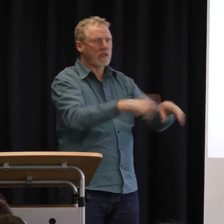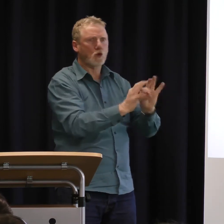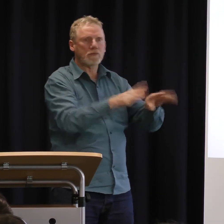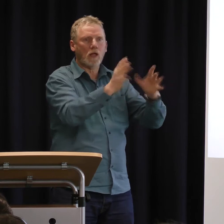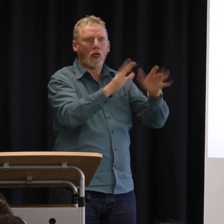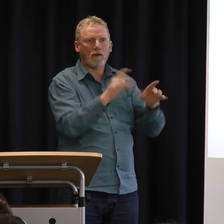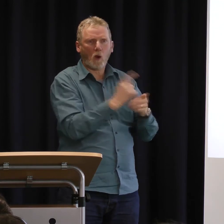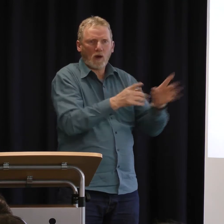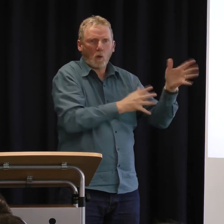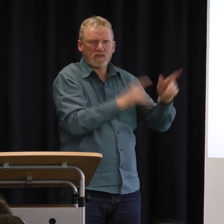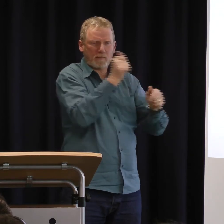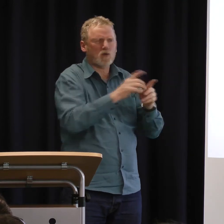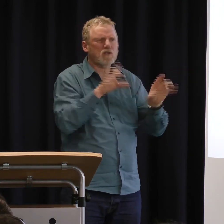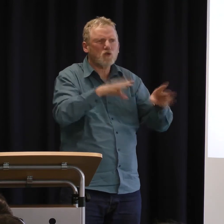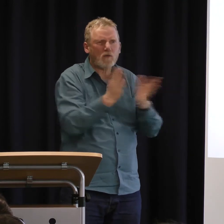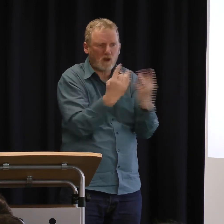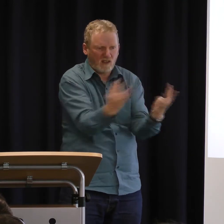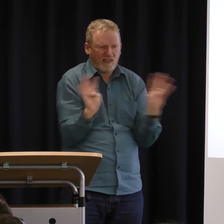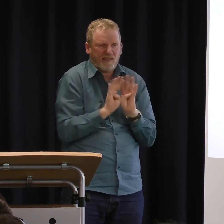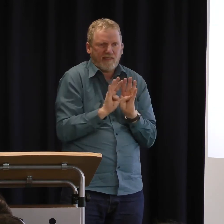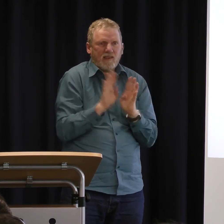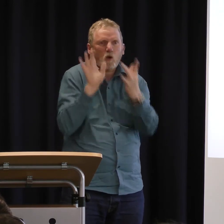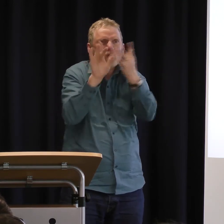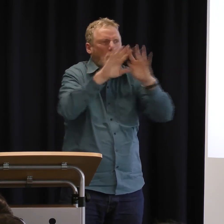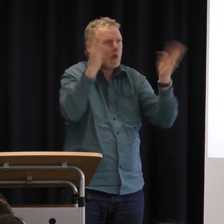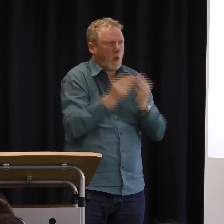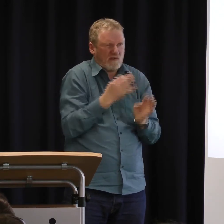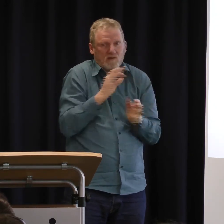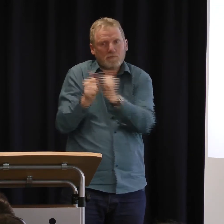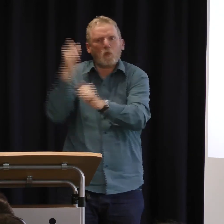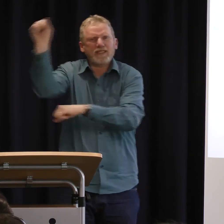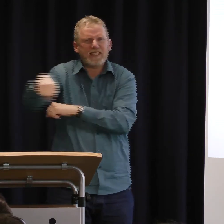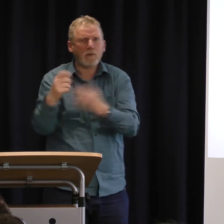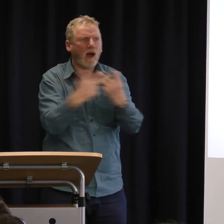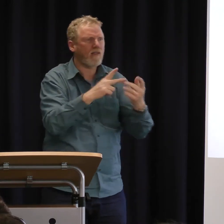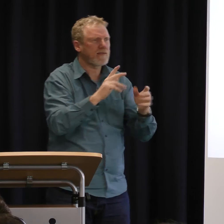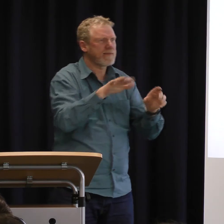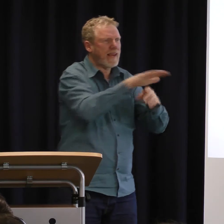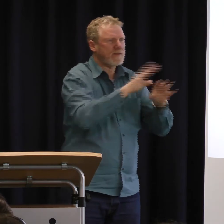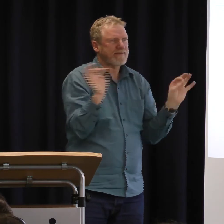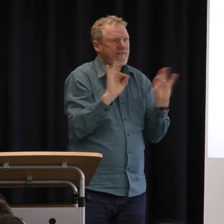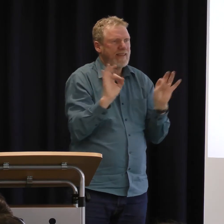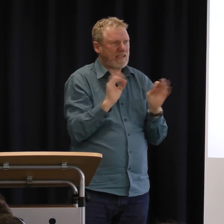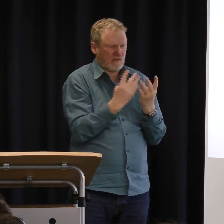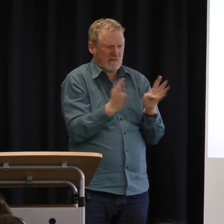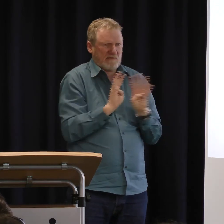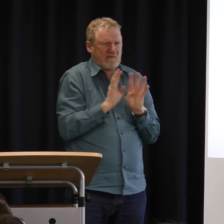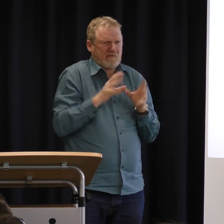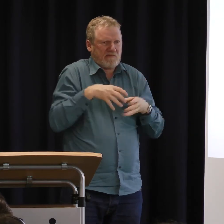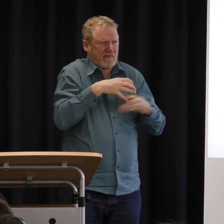was instrumental in advising us how to organise an international conference. The interpreters